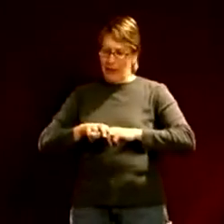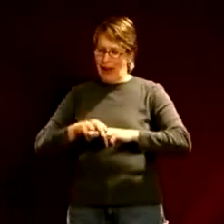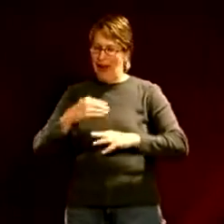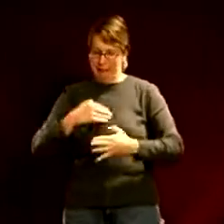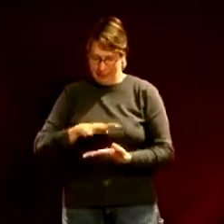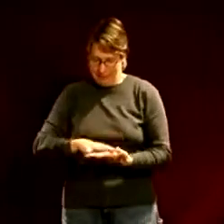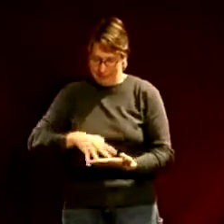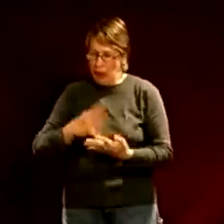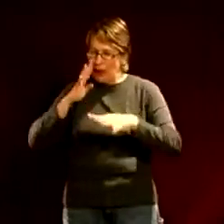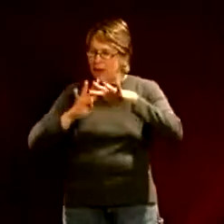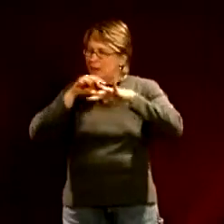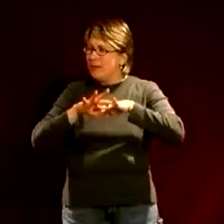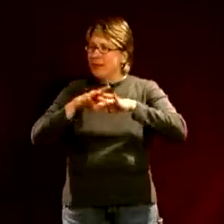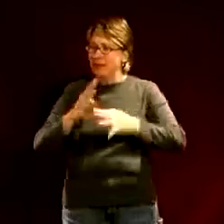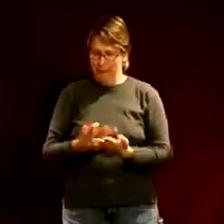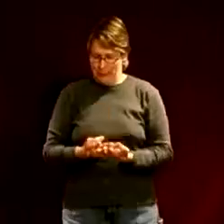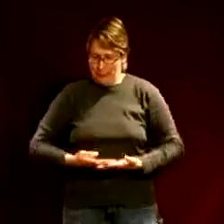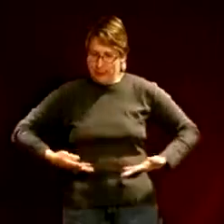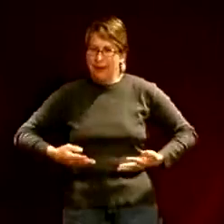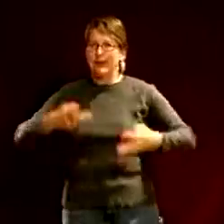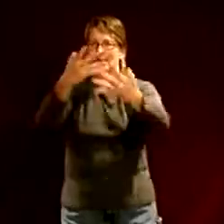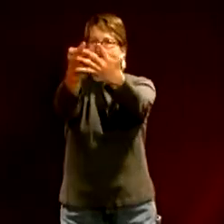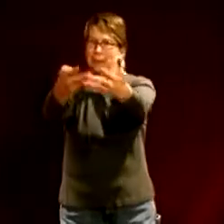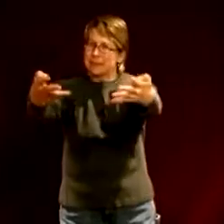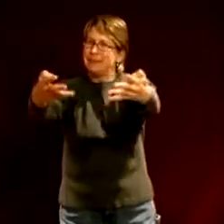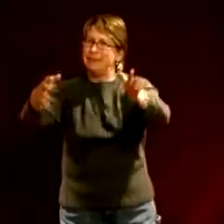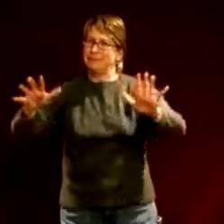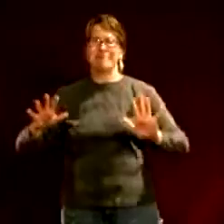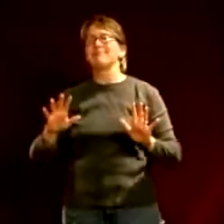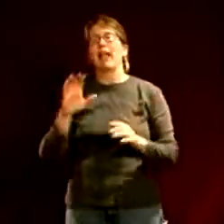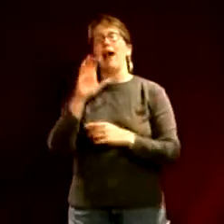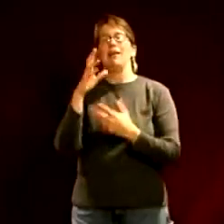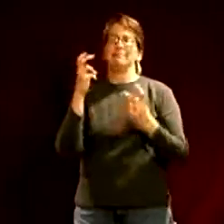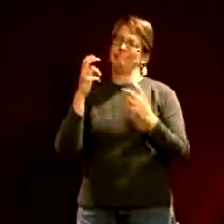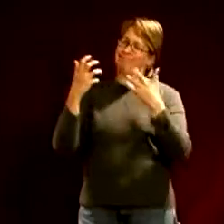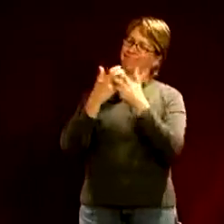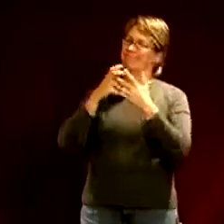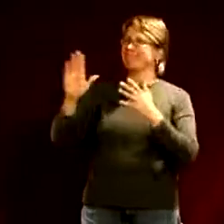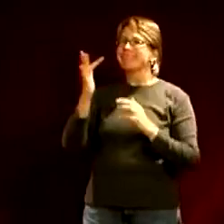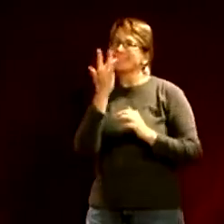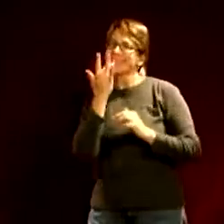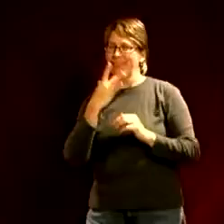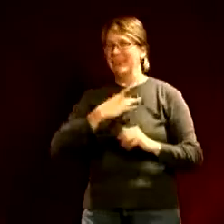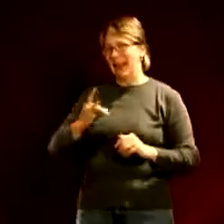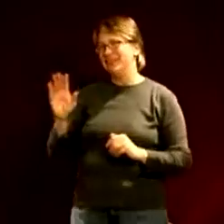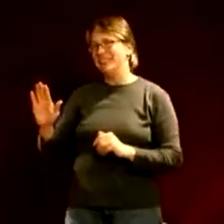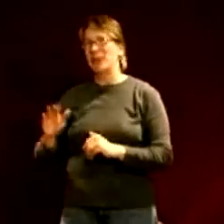how beautiful it is. And then they have kind of a weaved seat in the front and in the back versus just like a metal plated seat. And